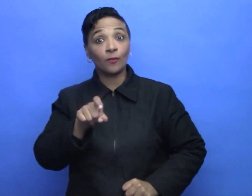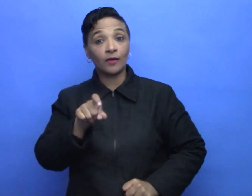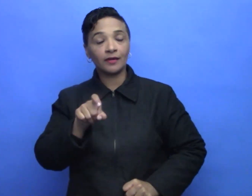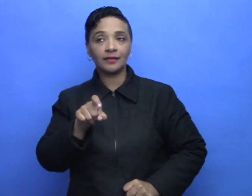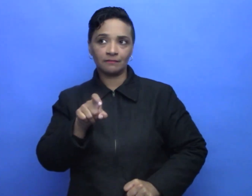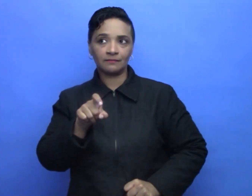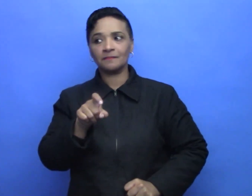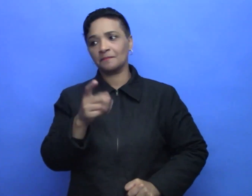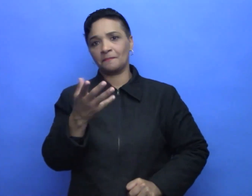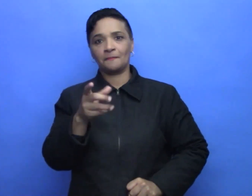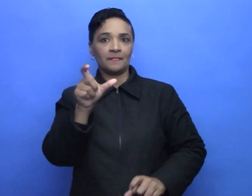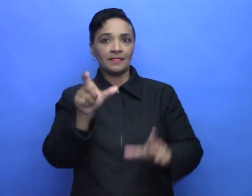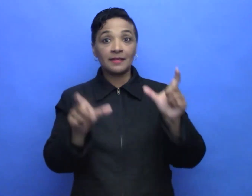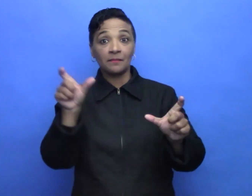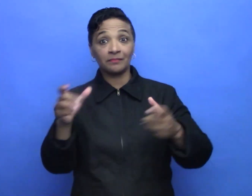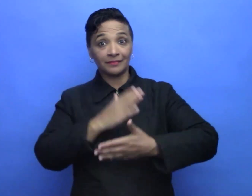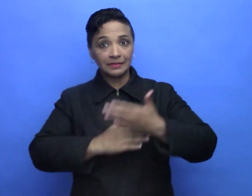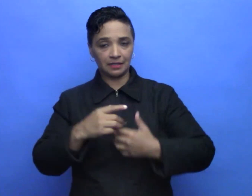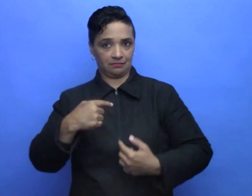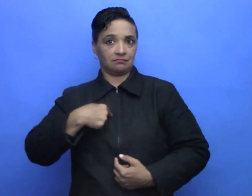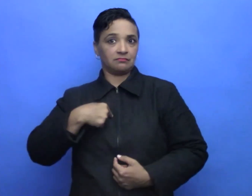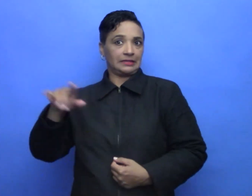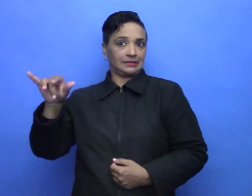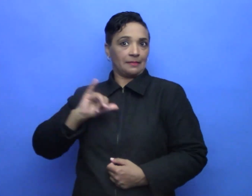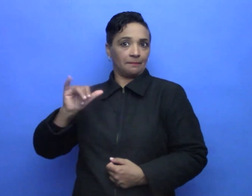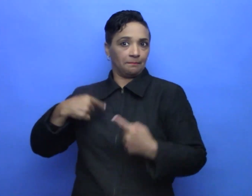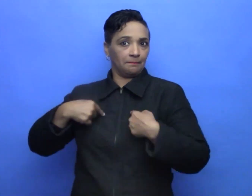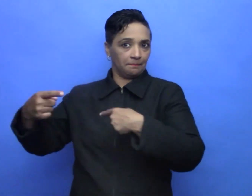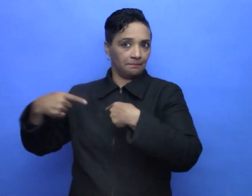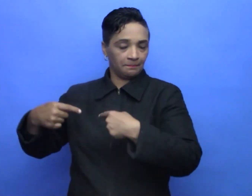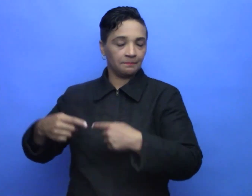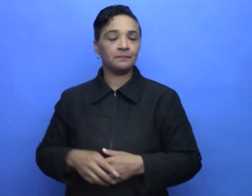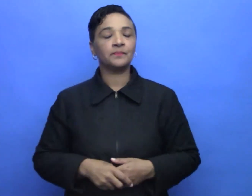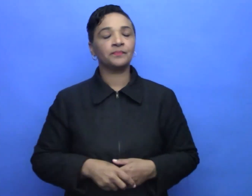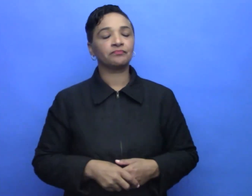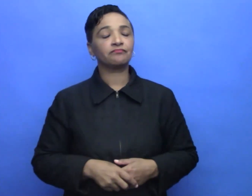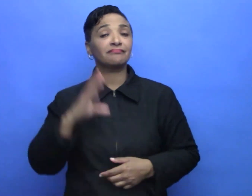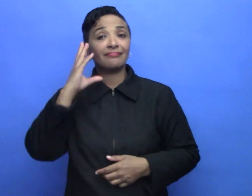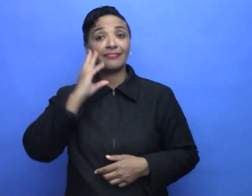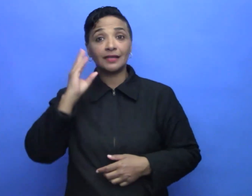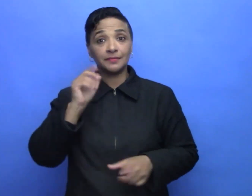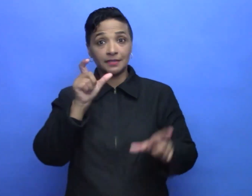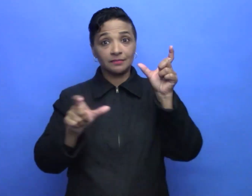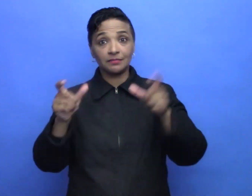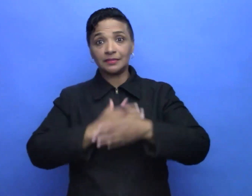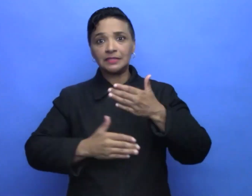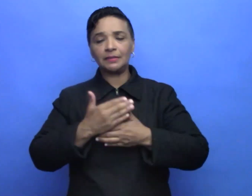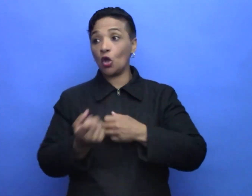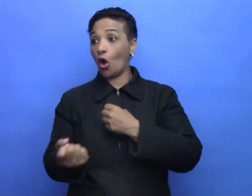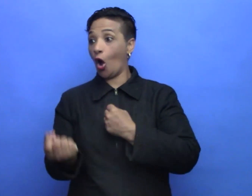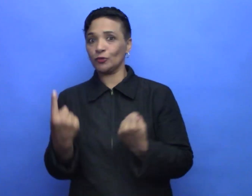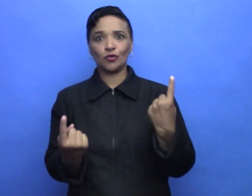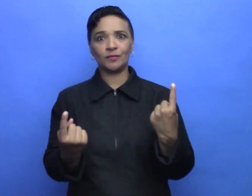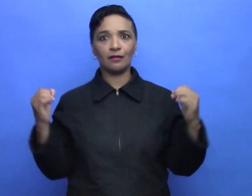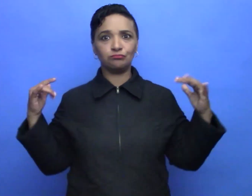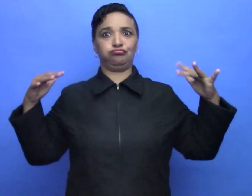people with disabilities, and I'm one of them, they have less chances or less opportunities to go for interviews